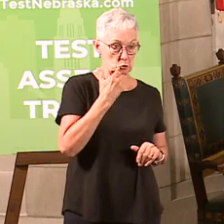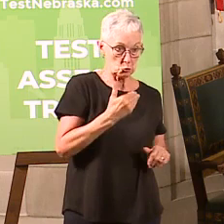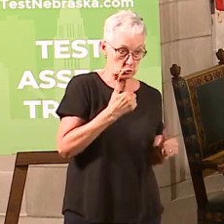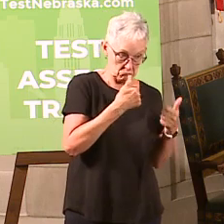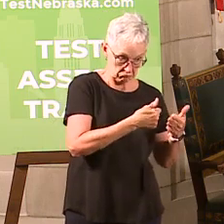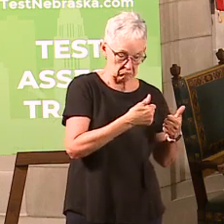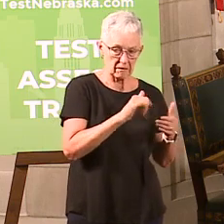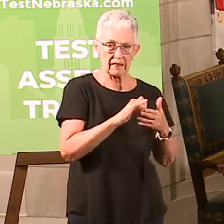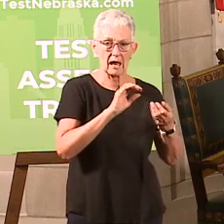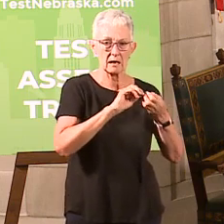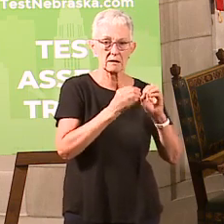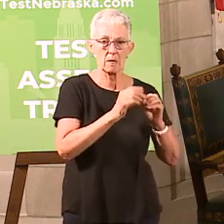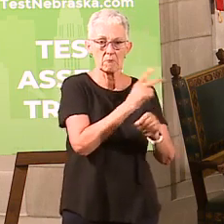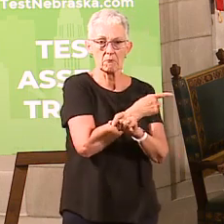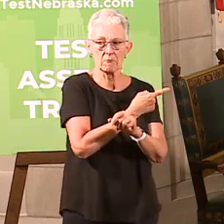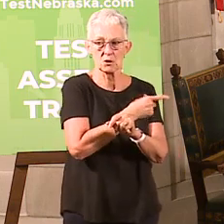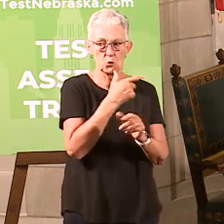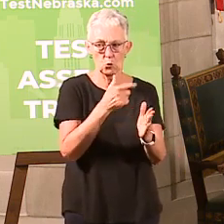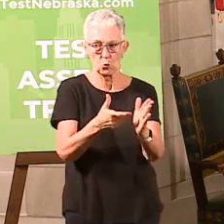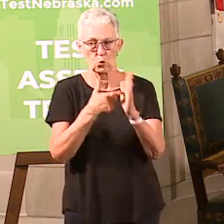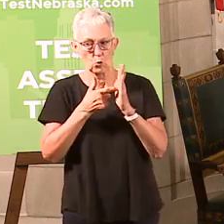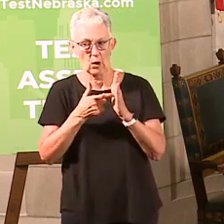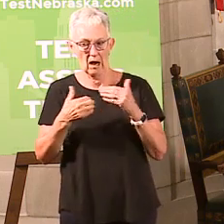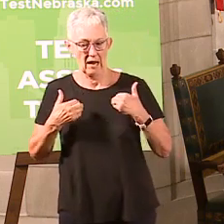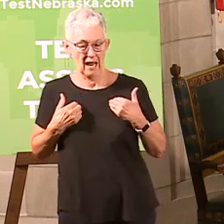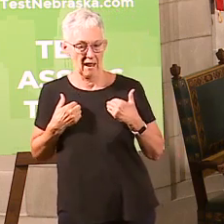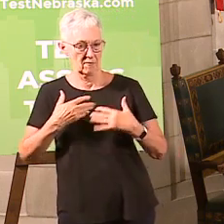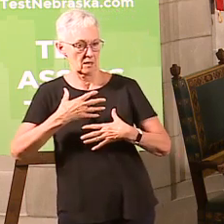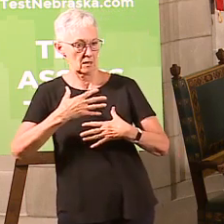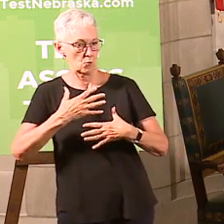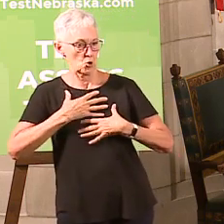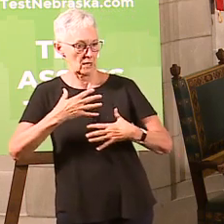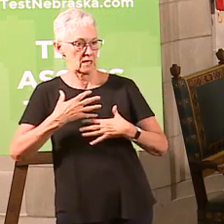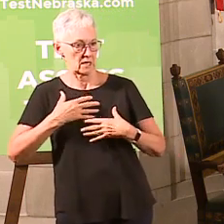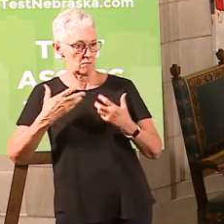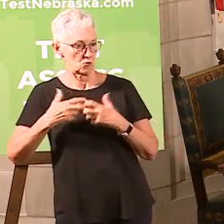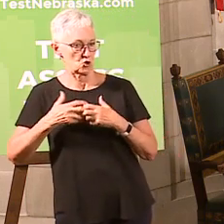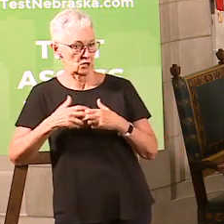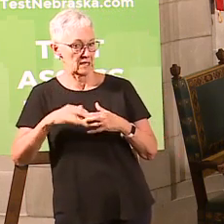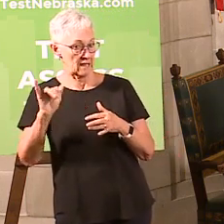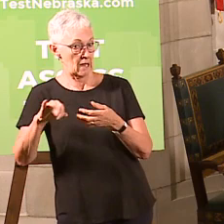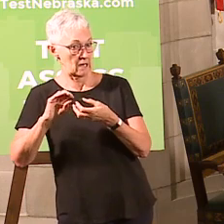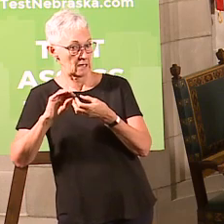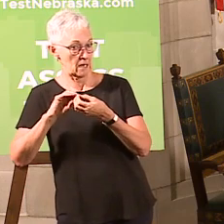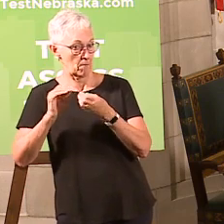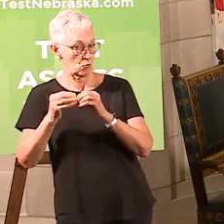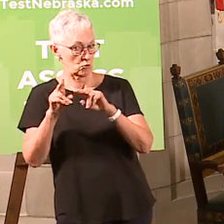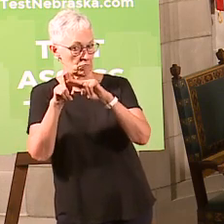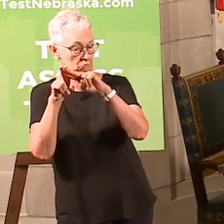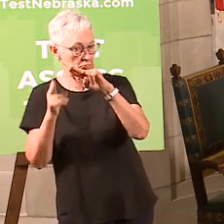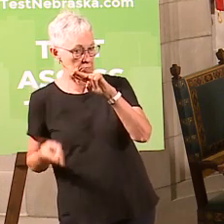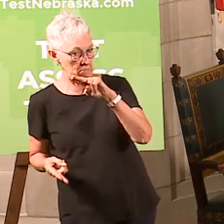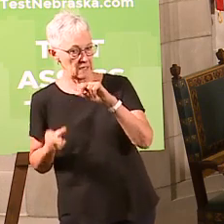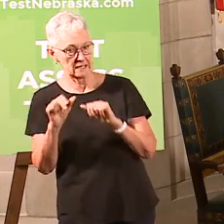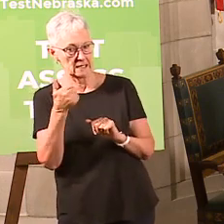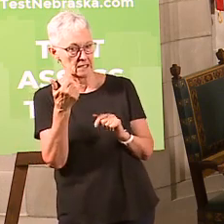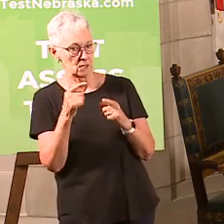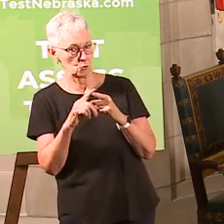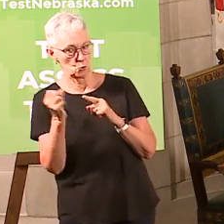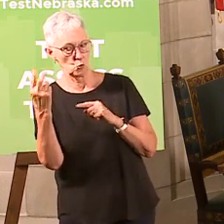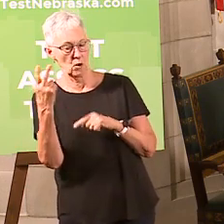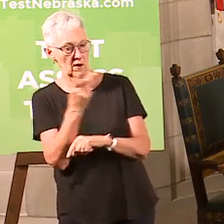ventilator care for helping with their breathing has gone down by about 10 to 12 patients over the last week or